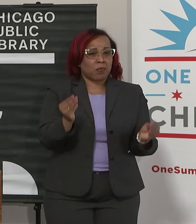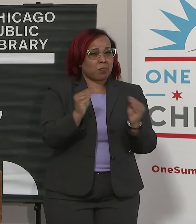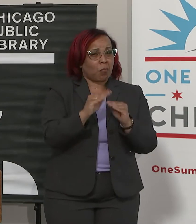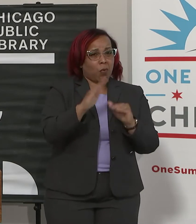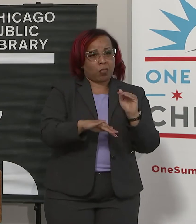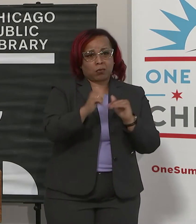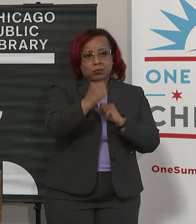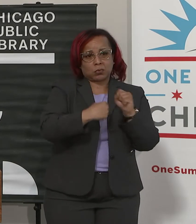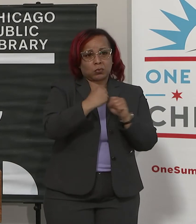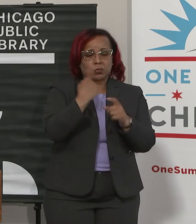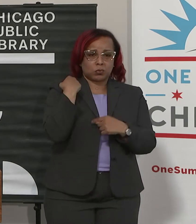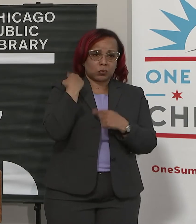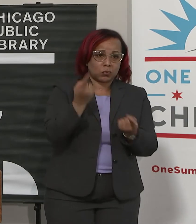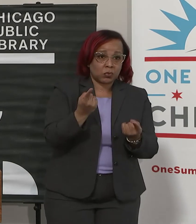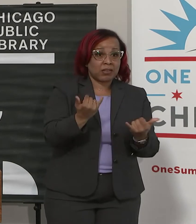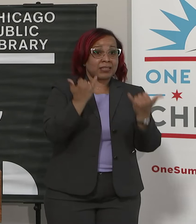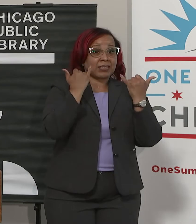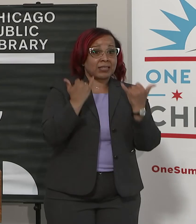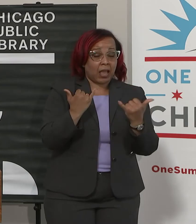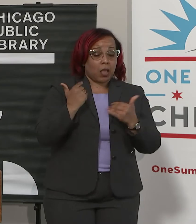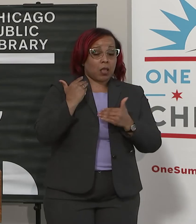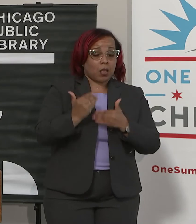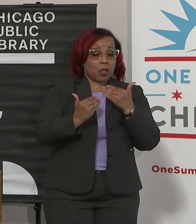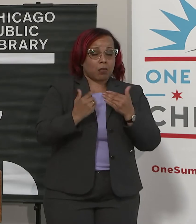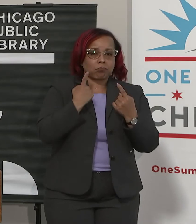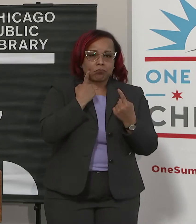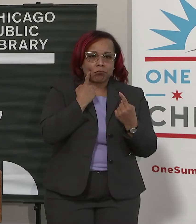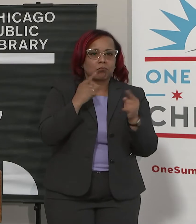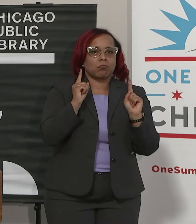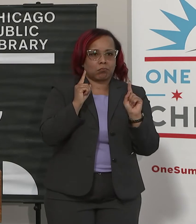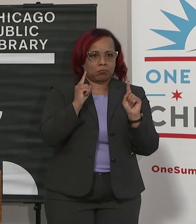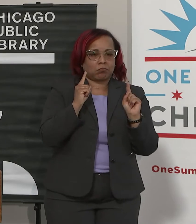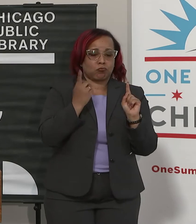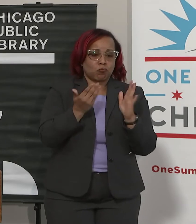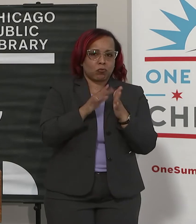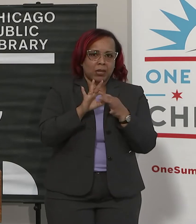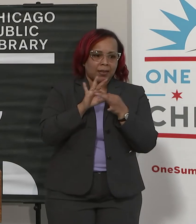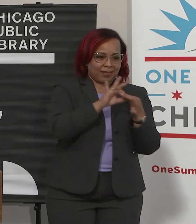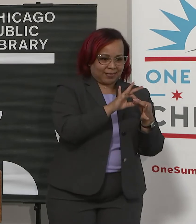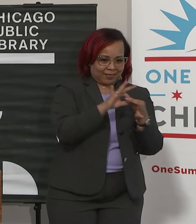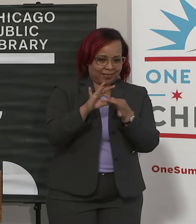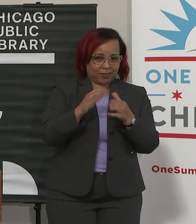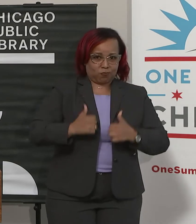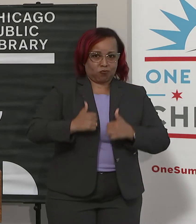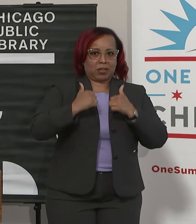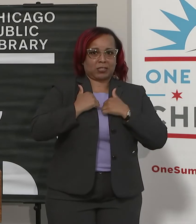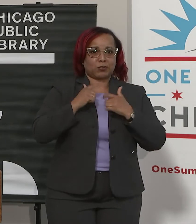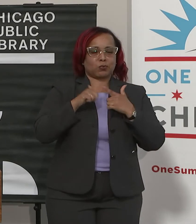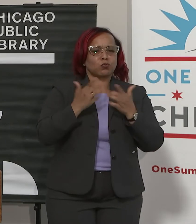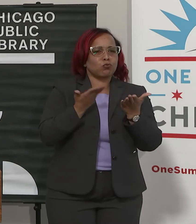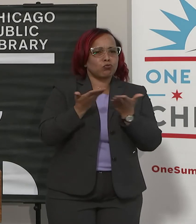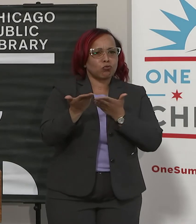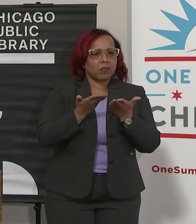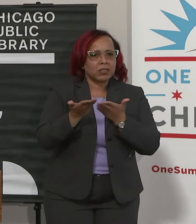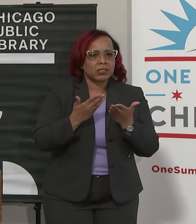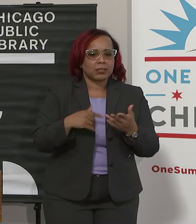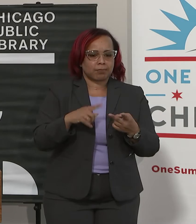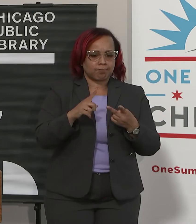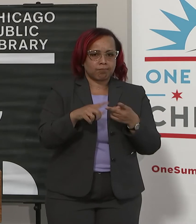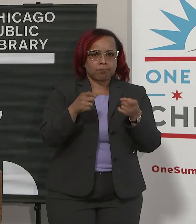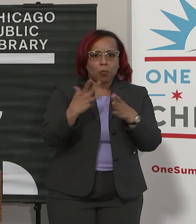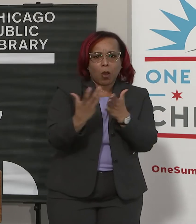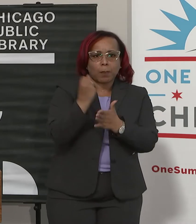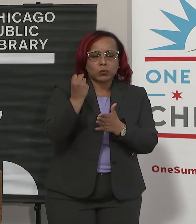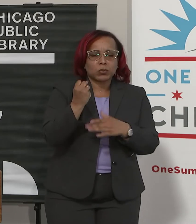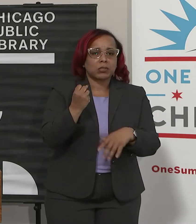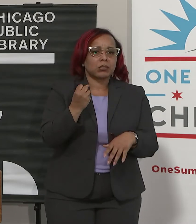decade, and today we have accomplished another step in reconnecting Altgeld residents to services, to